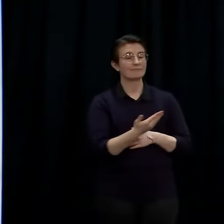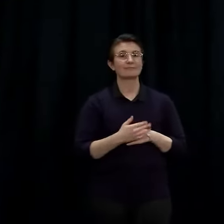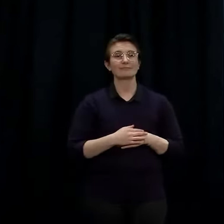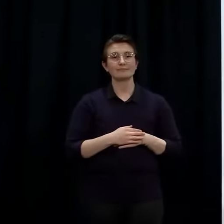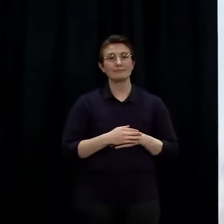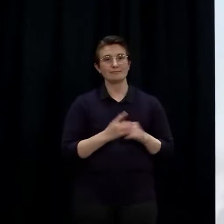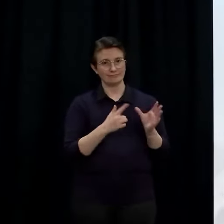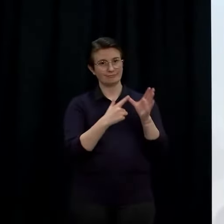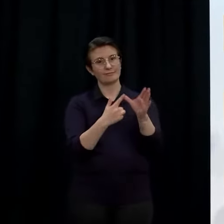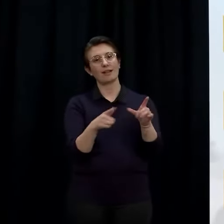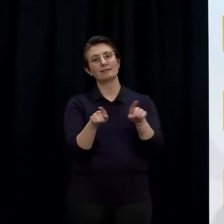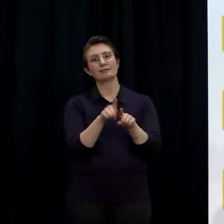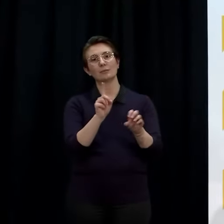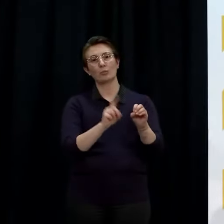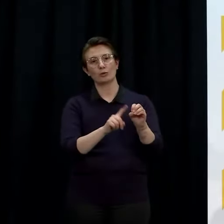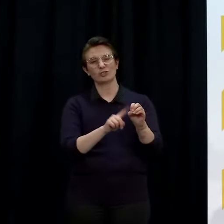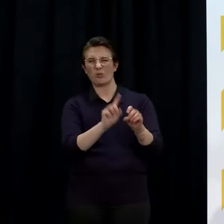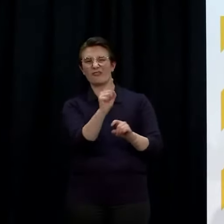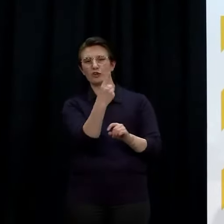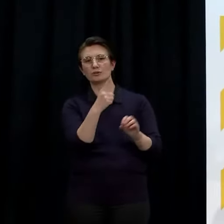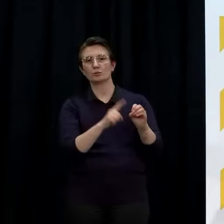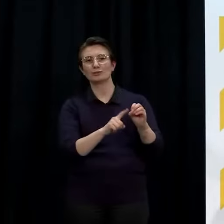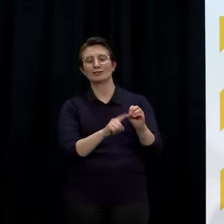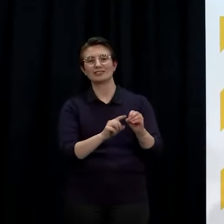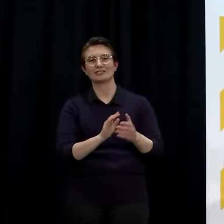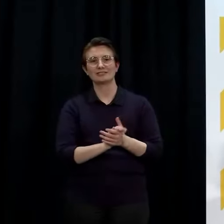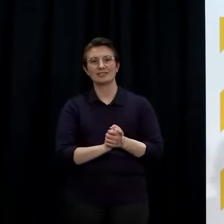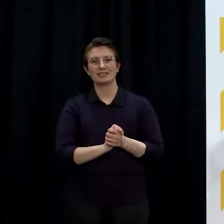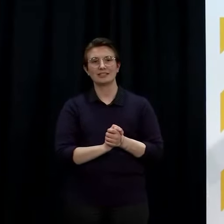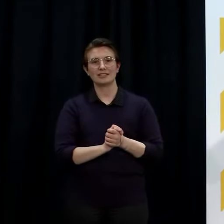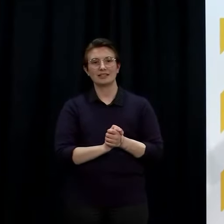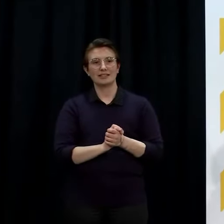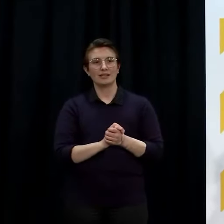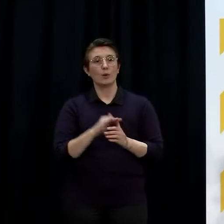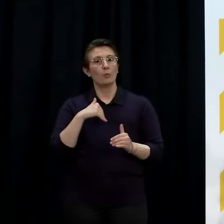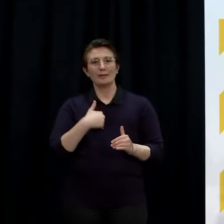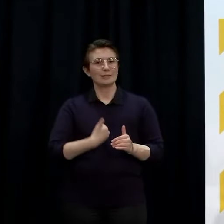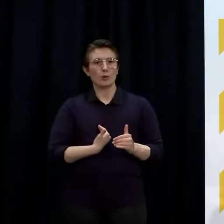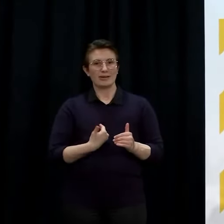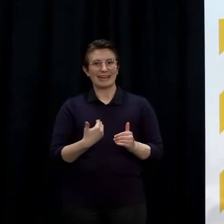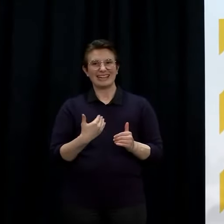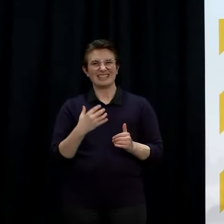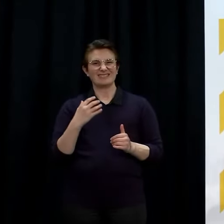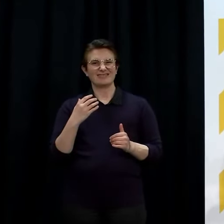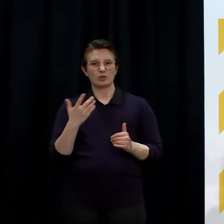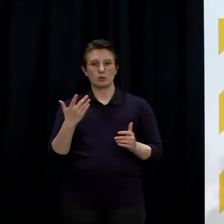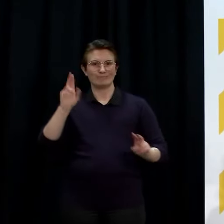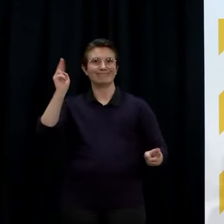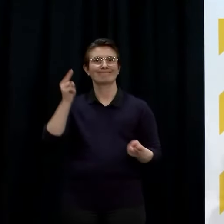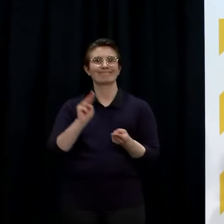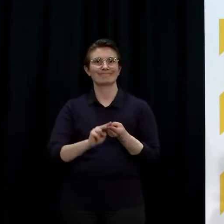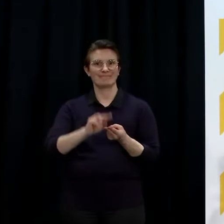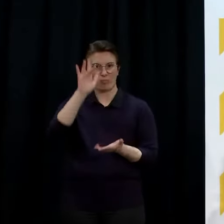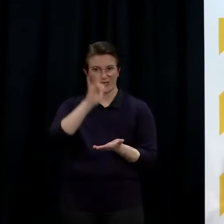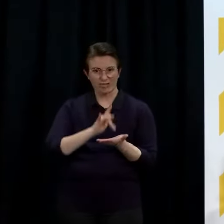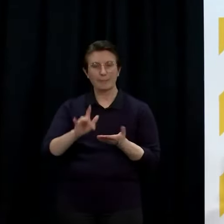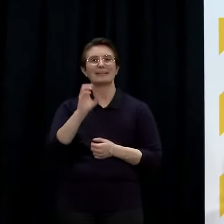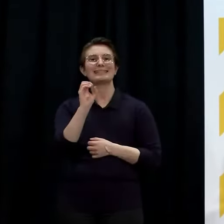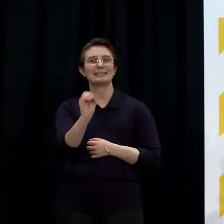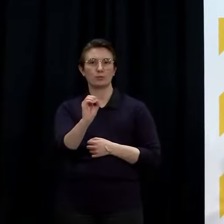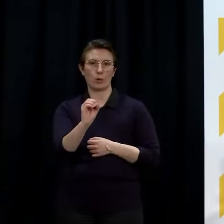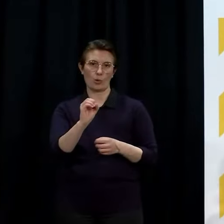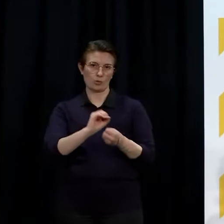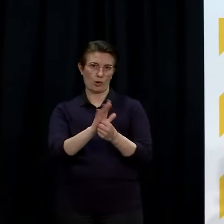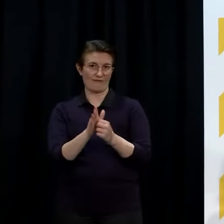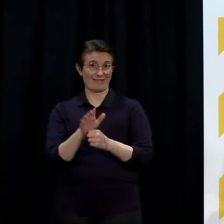to add, and it sort of goes to your first question. We won't necessarily need days of 0 to move for our advice to suggest